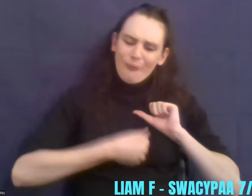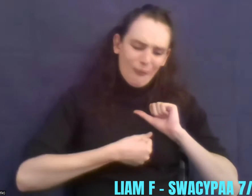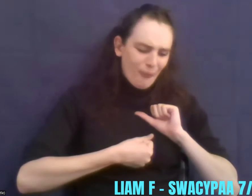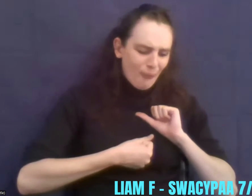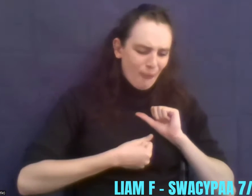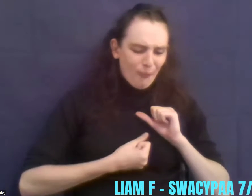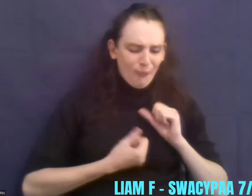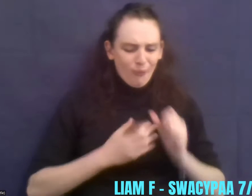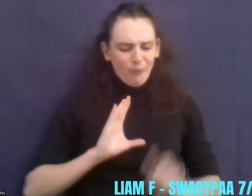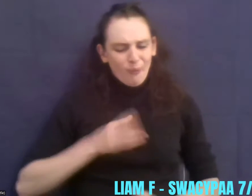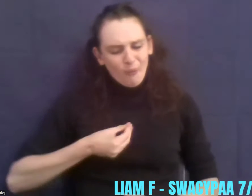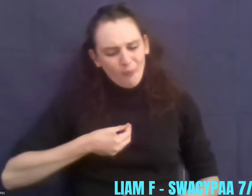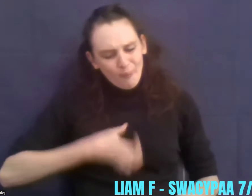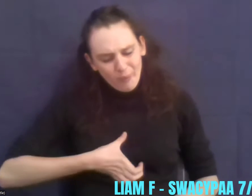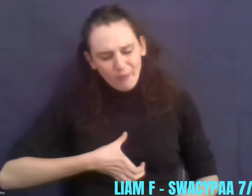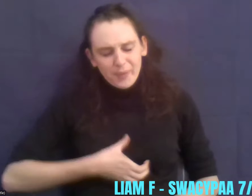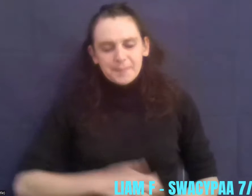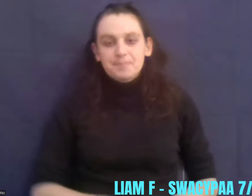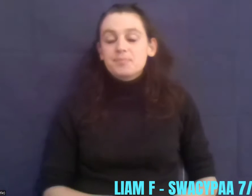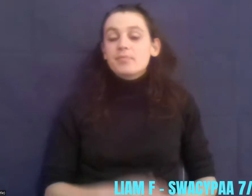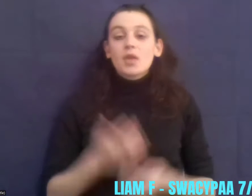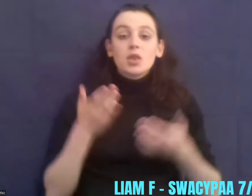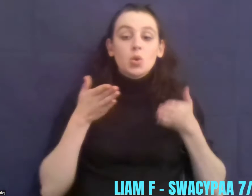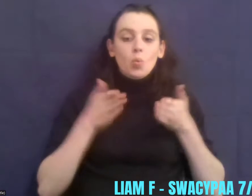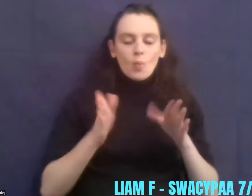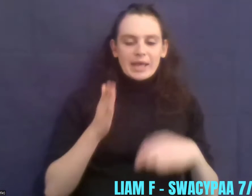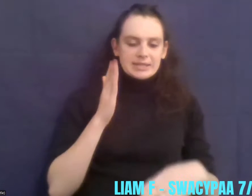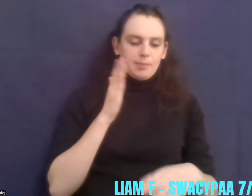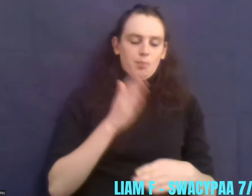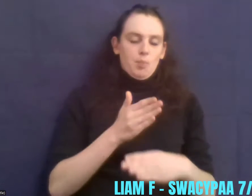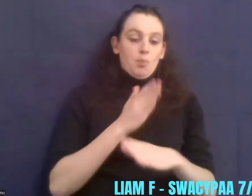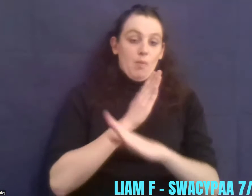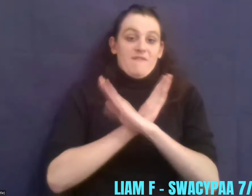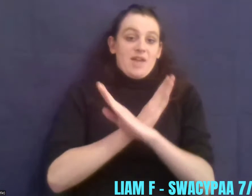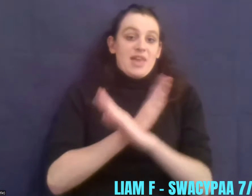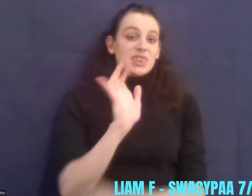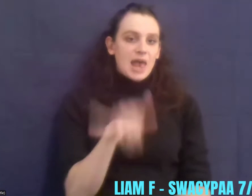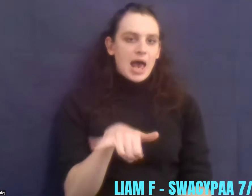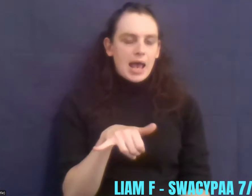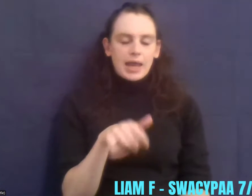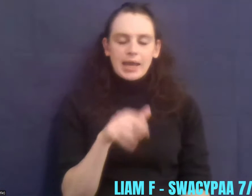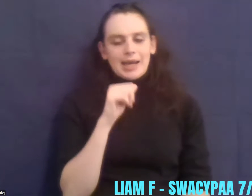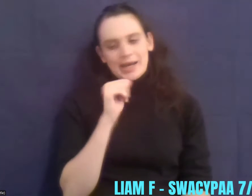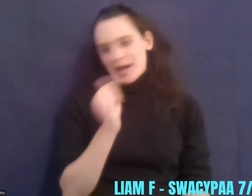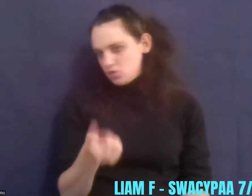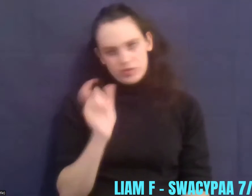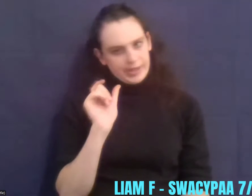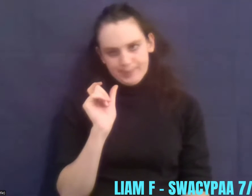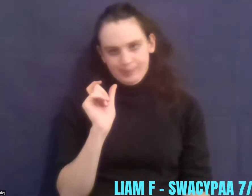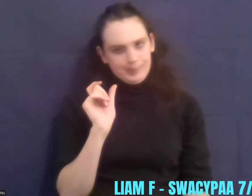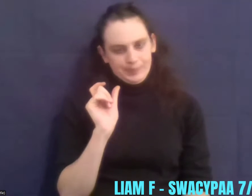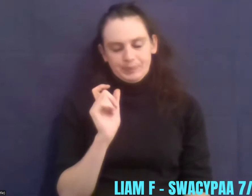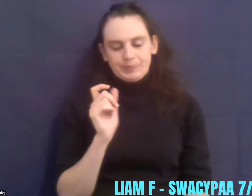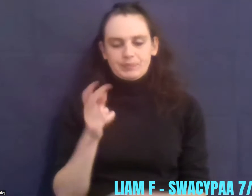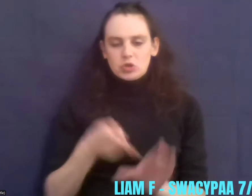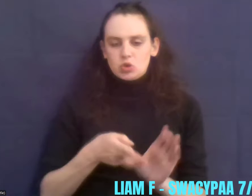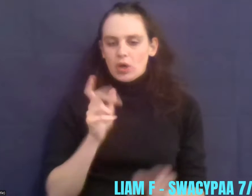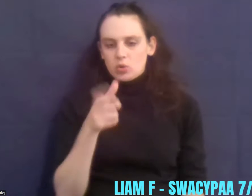to prevent myself from getting there is from abstinence from alcohol. Um, what's more is